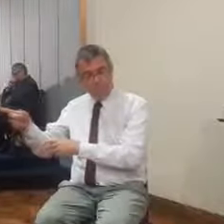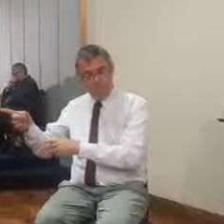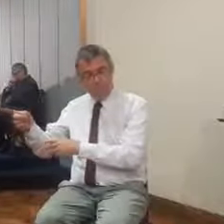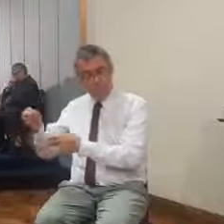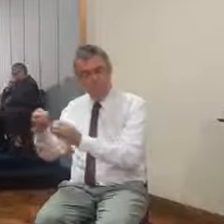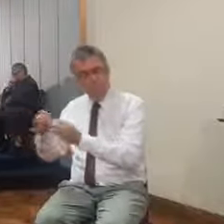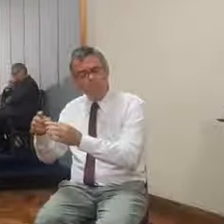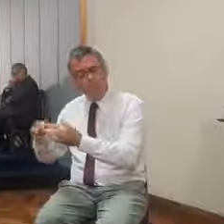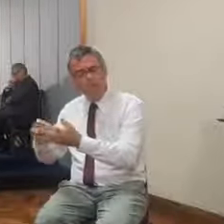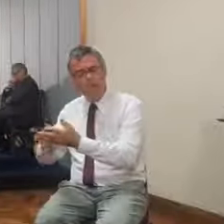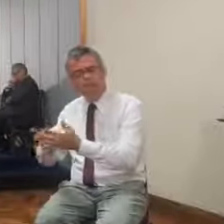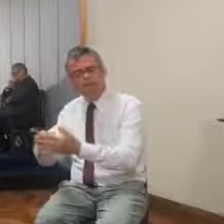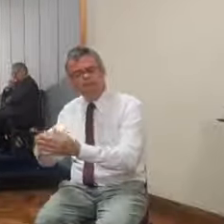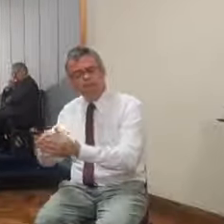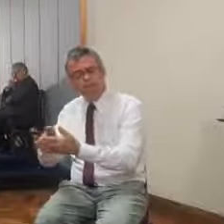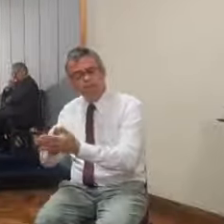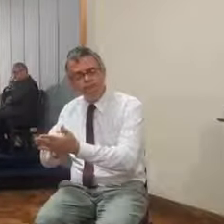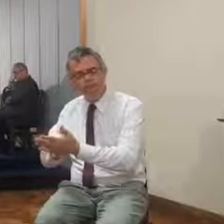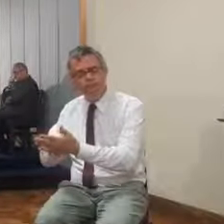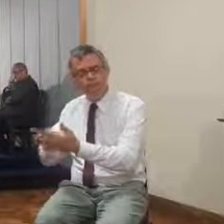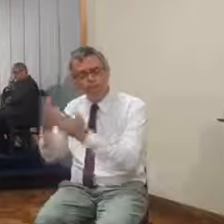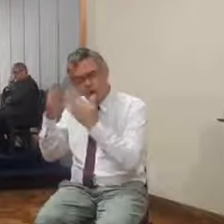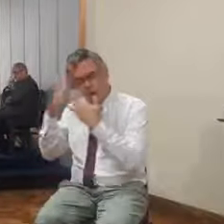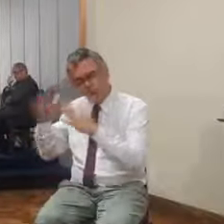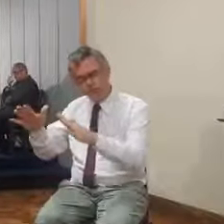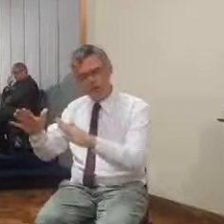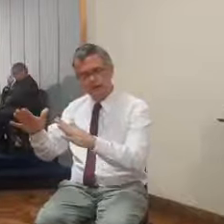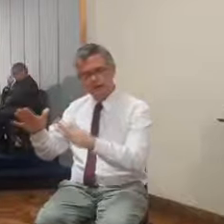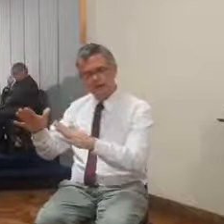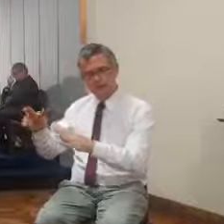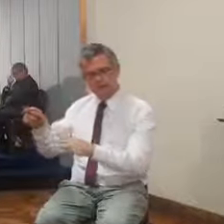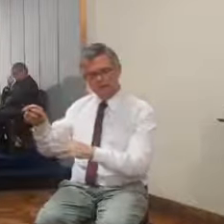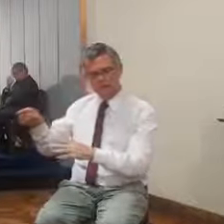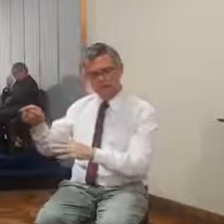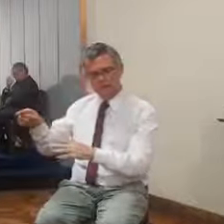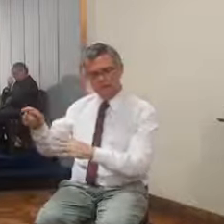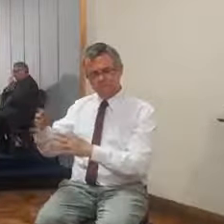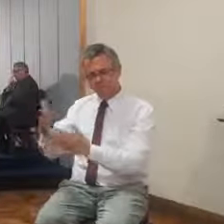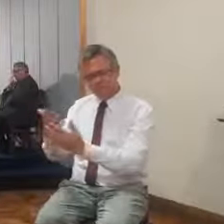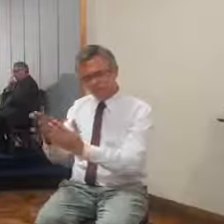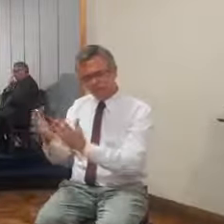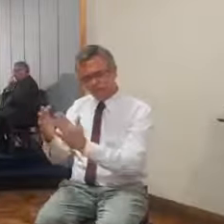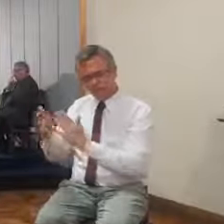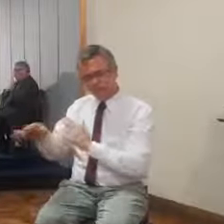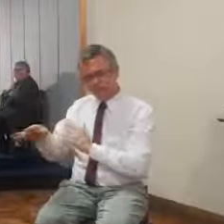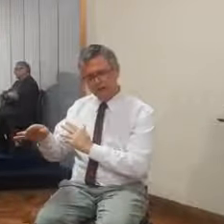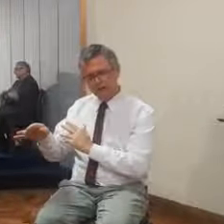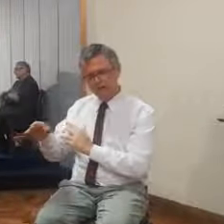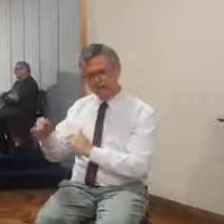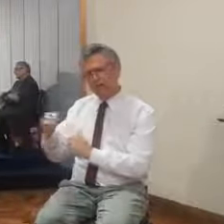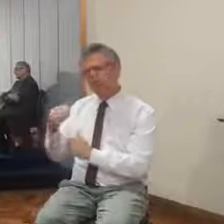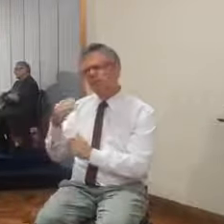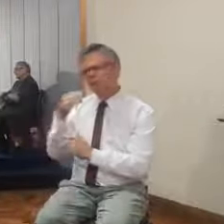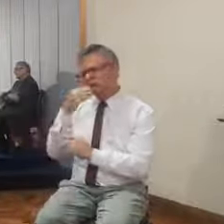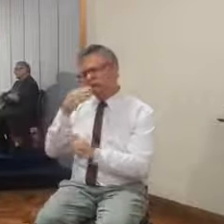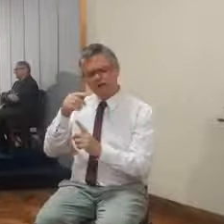retreat, gracious God. We do bless thee for all thy bounty and goodness to thy servant, and we do